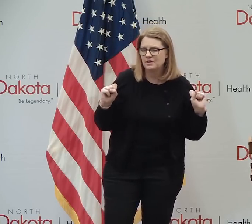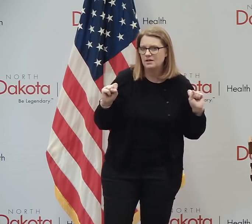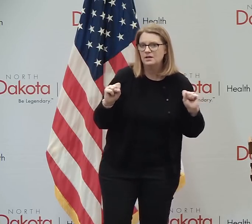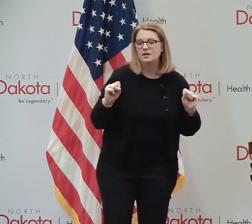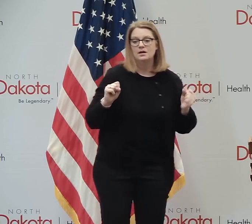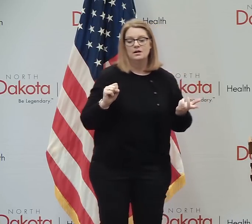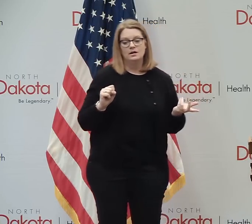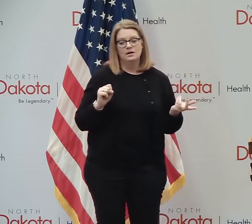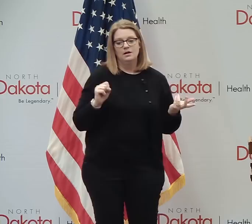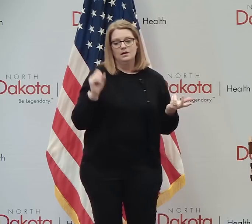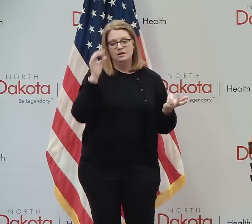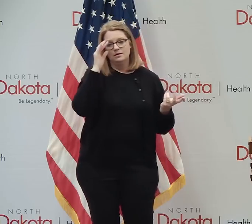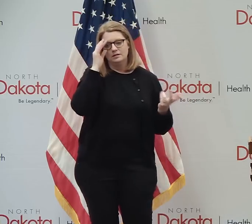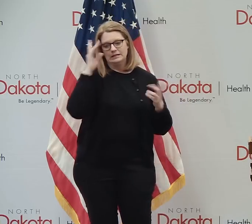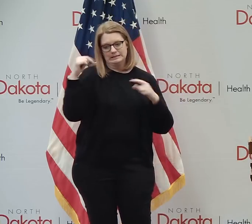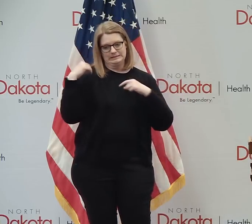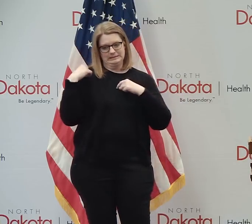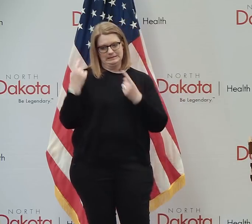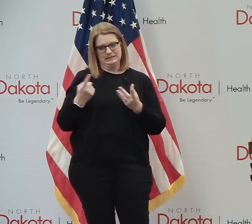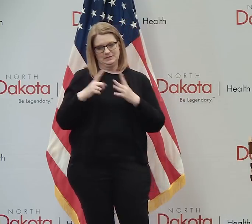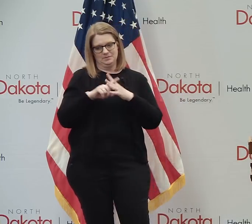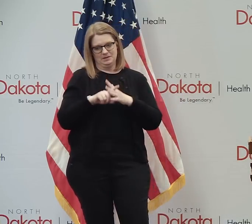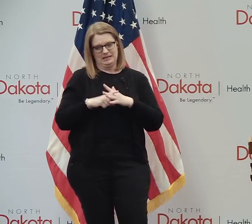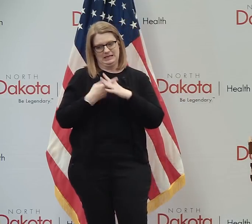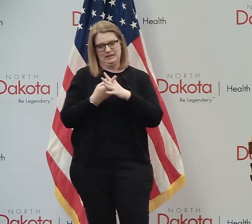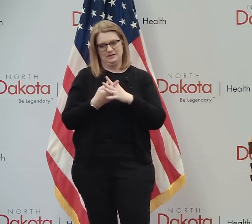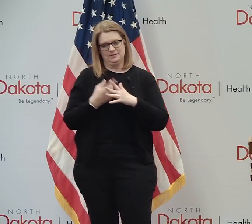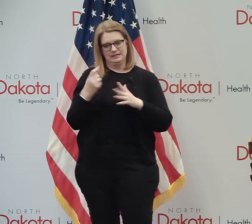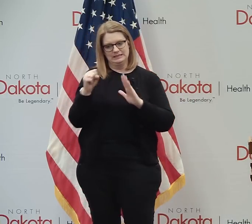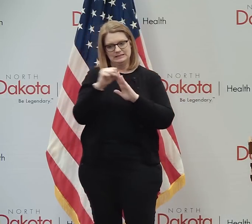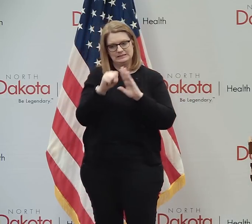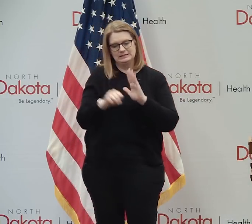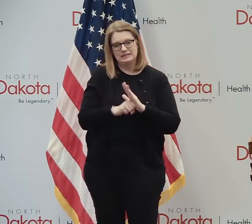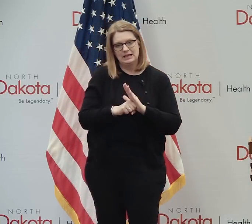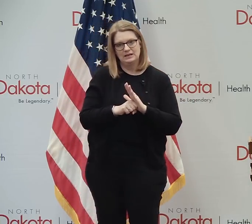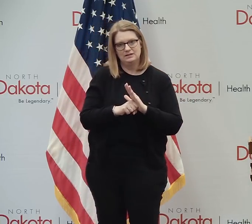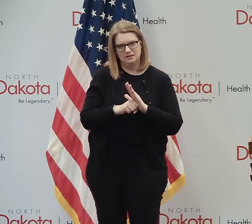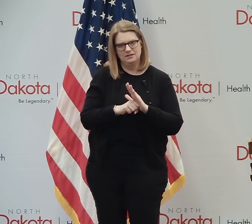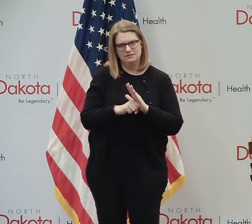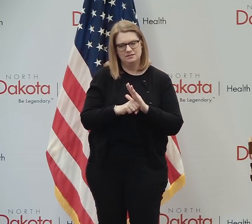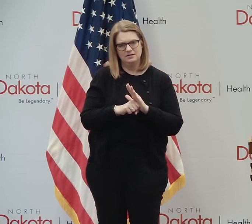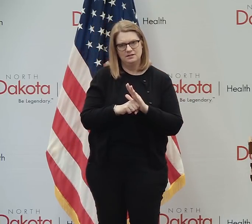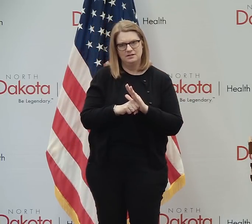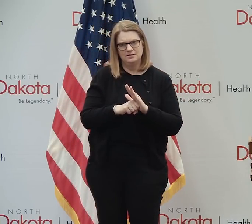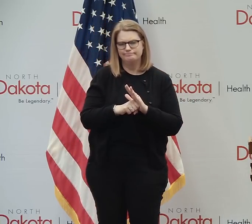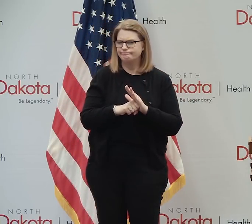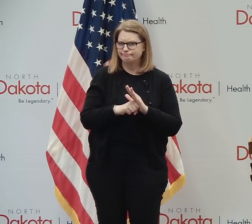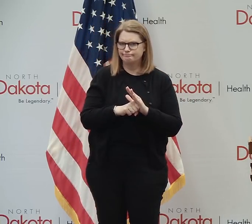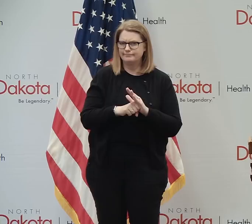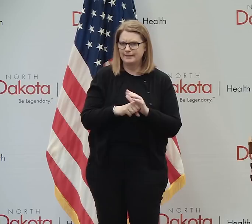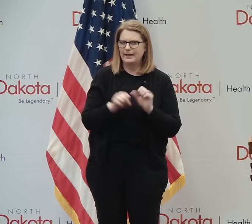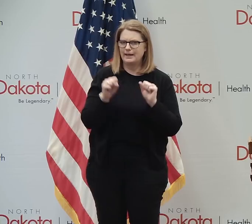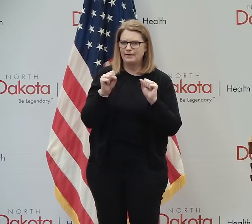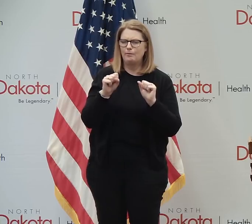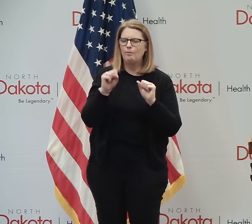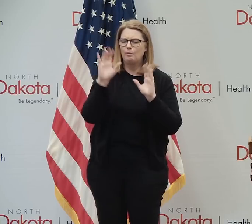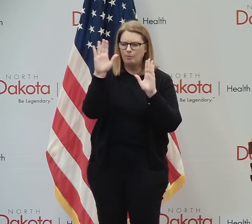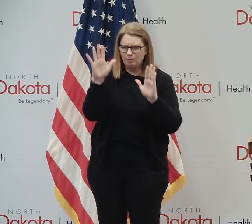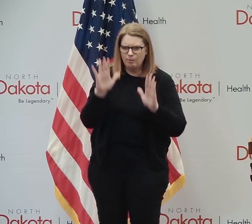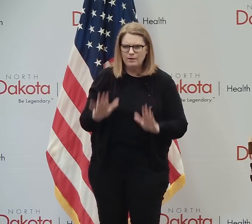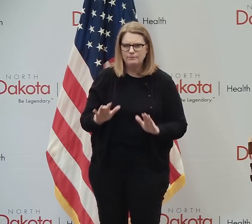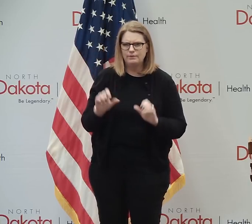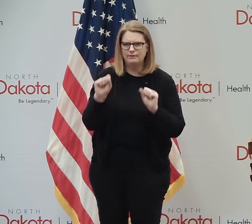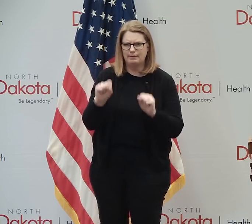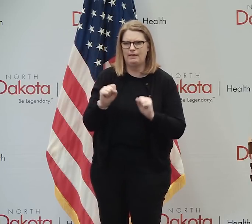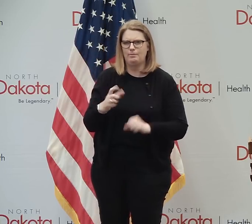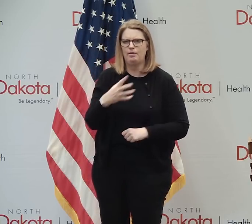had, since our beginnings as a state, a really dedicated and capable law enforcement community. And